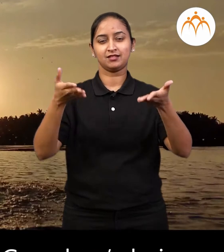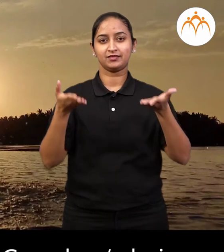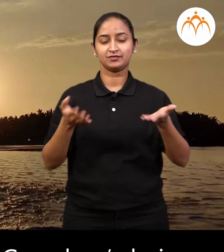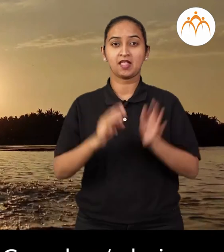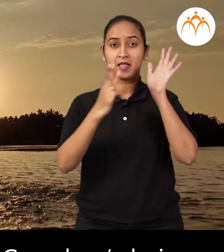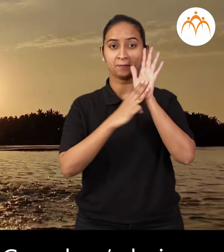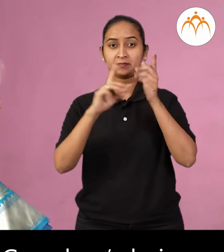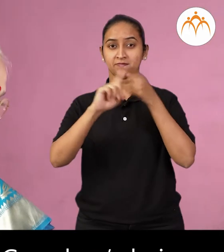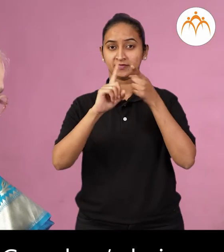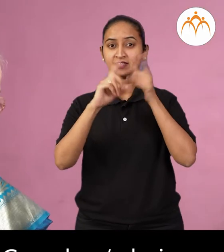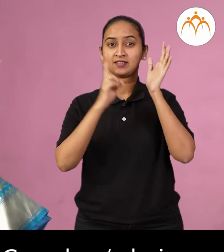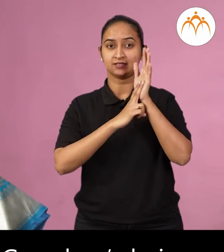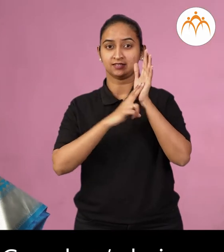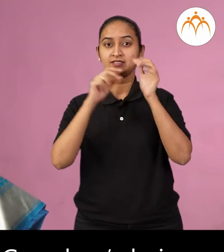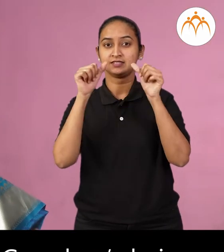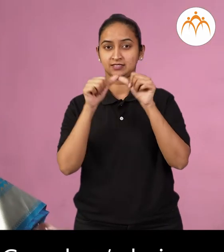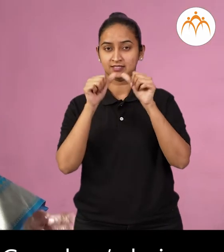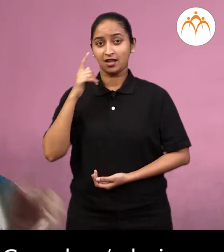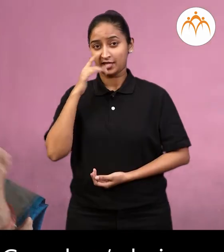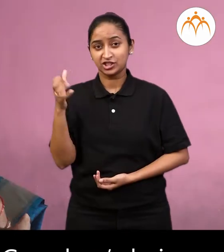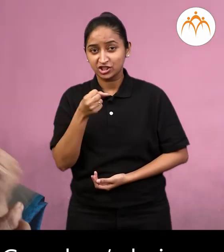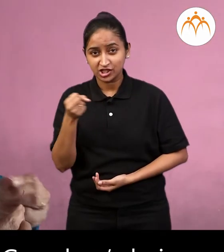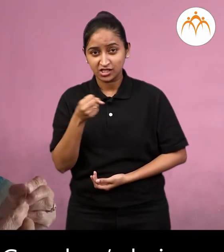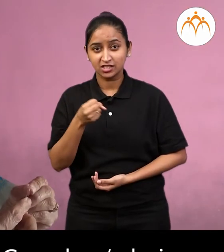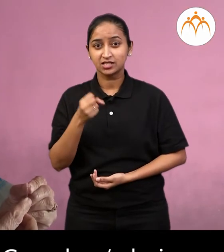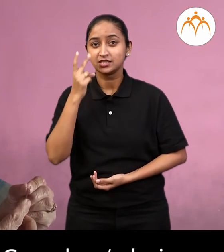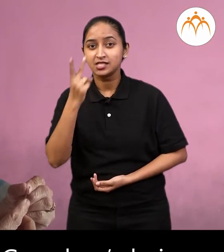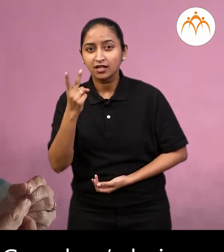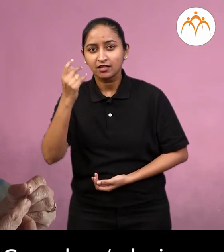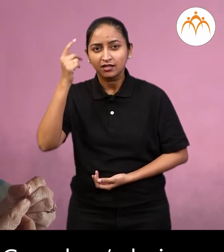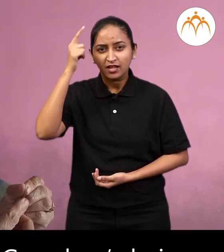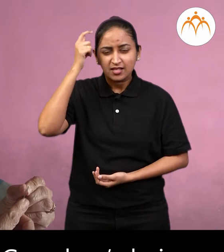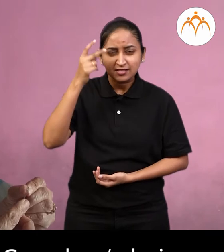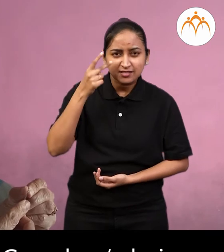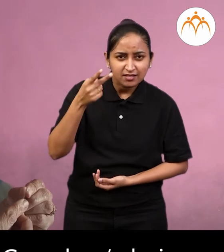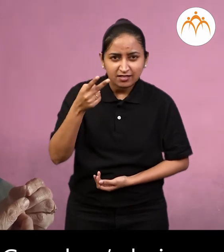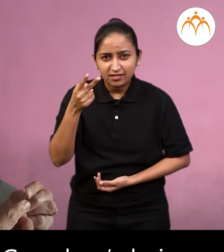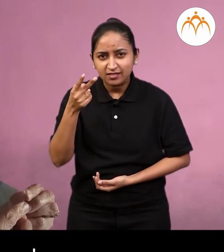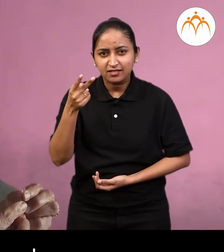everywhere. Meena was looking at grandma's hair.